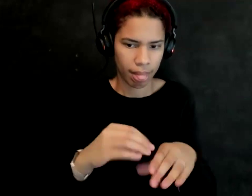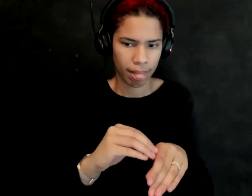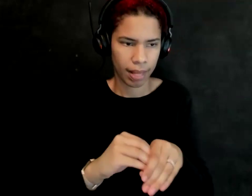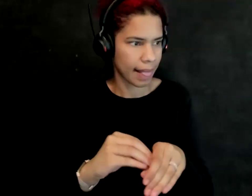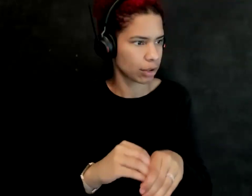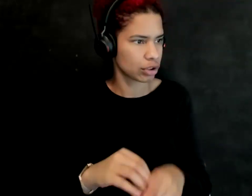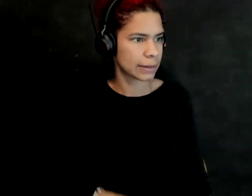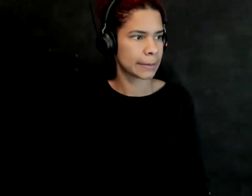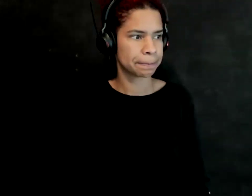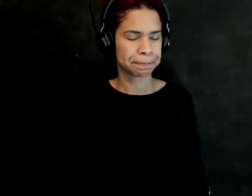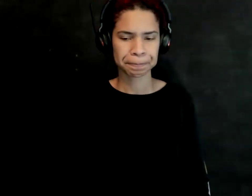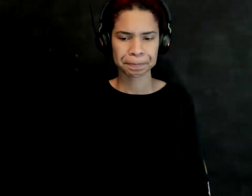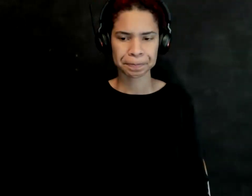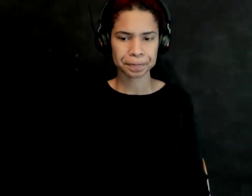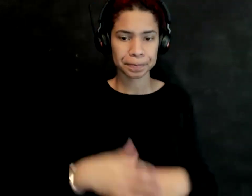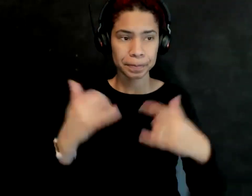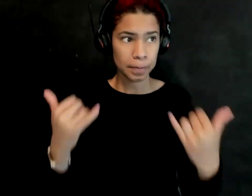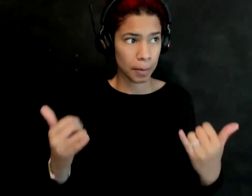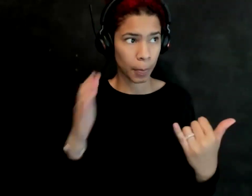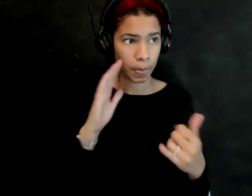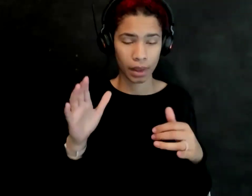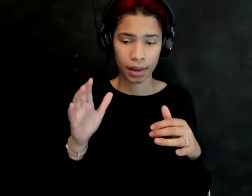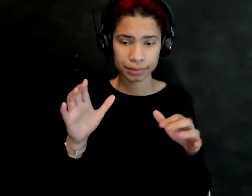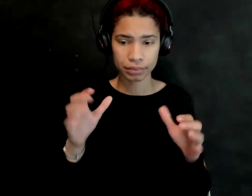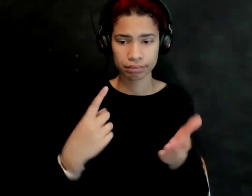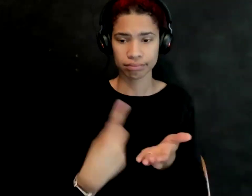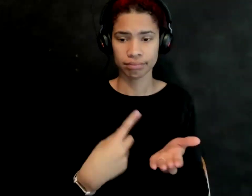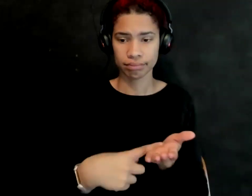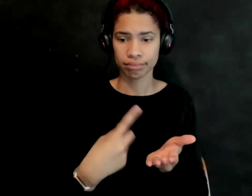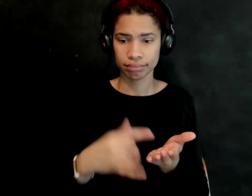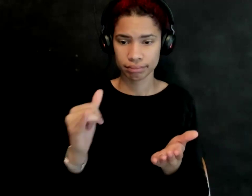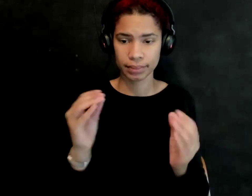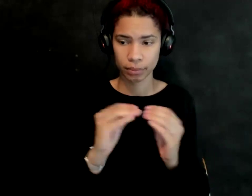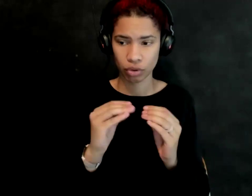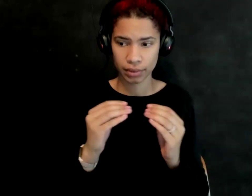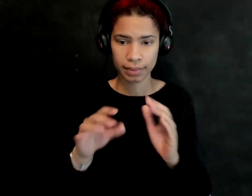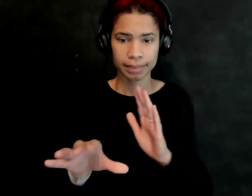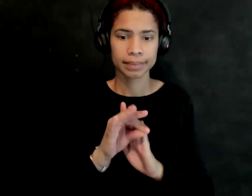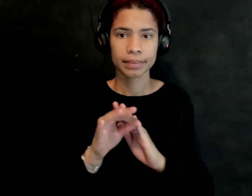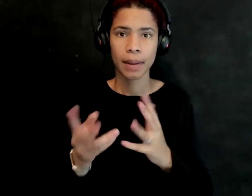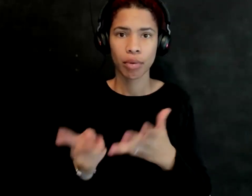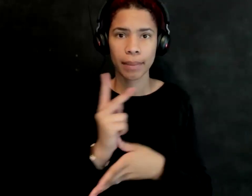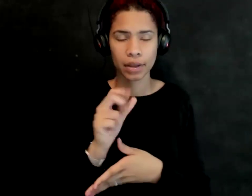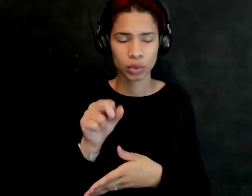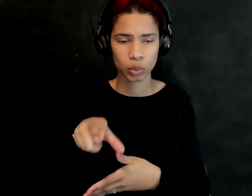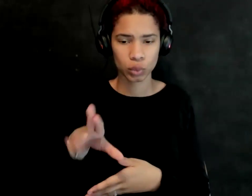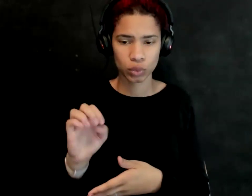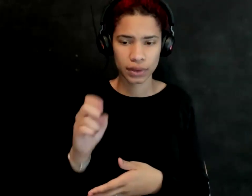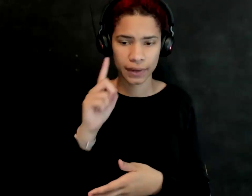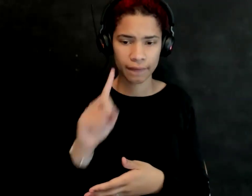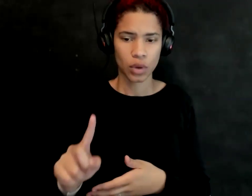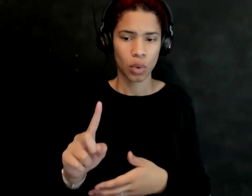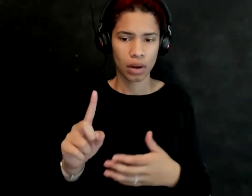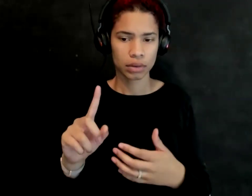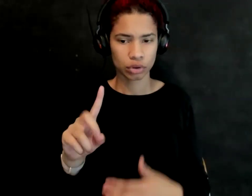Okay, so this is what we're going to look at today. I'm going to talk a little bit about it here, choosing a primary source for a dramatic monologue.